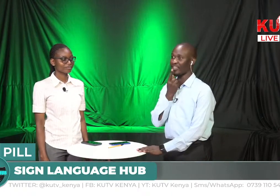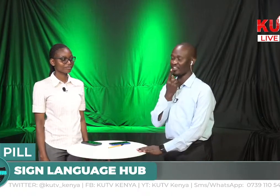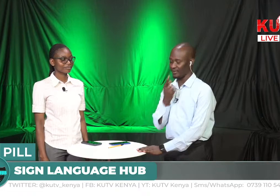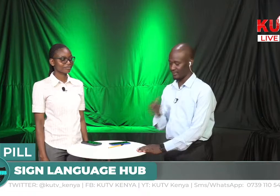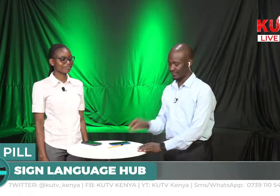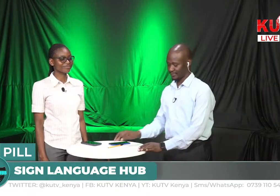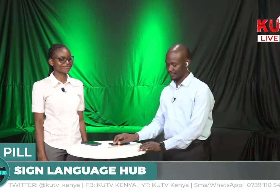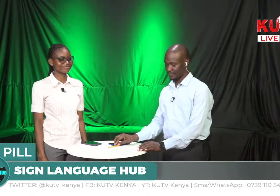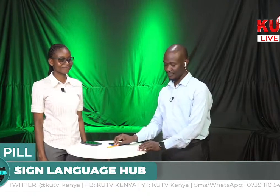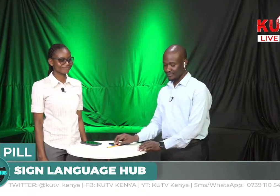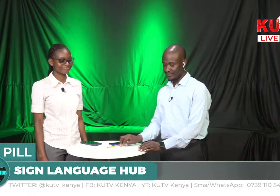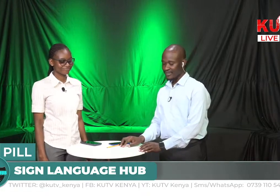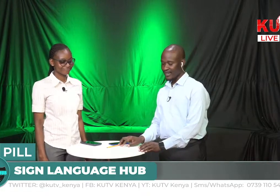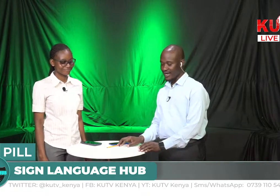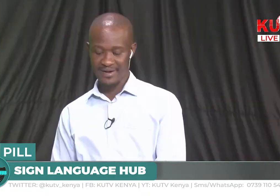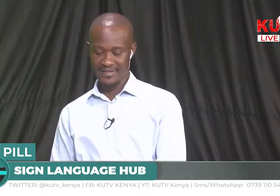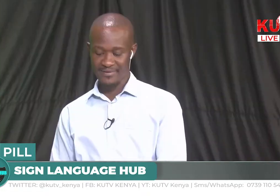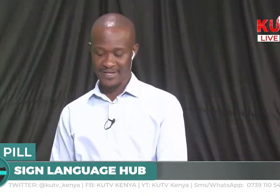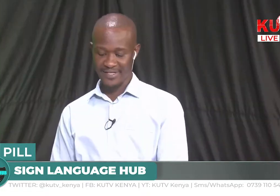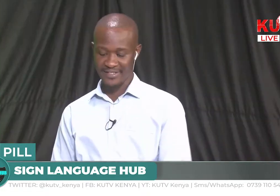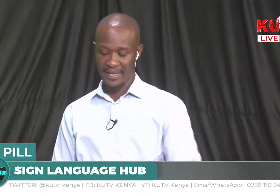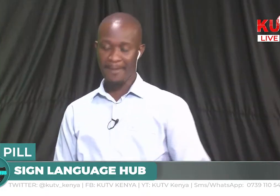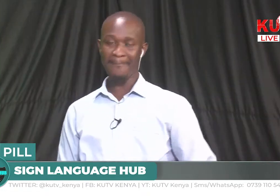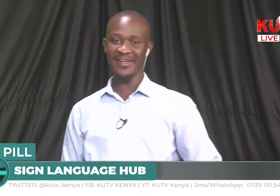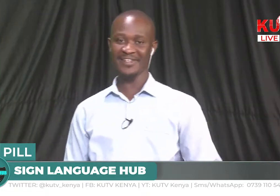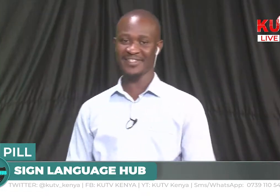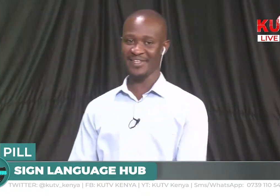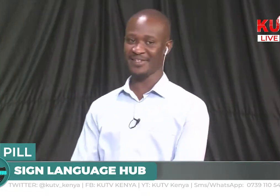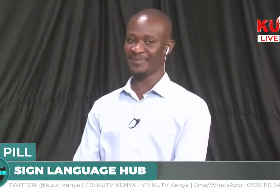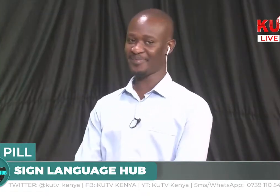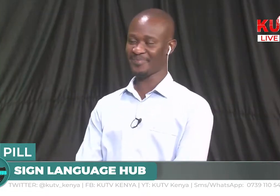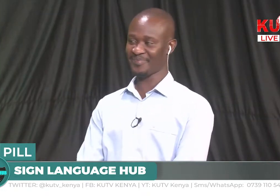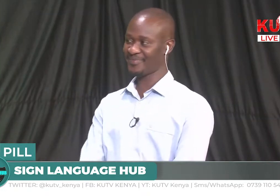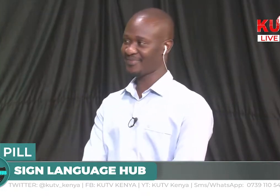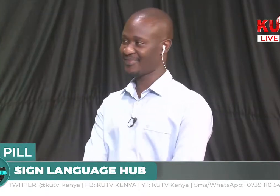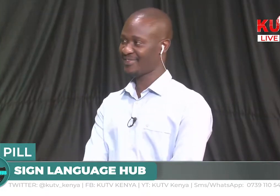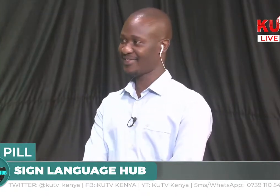peel. another one is medicine.